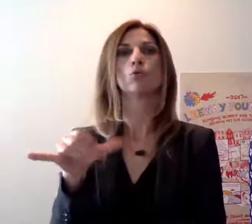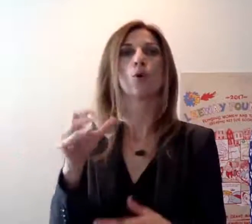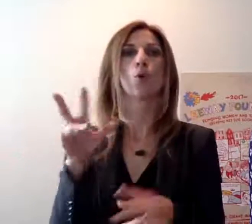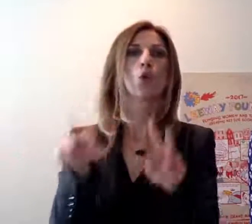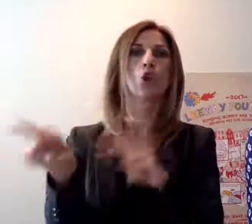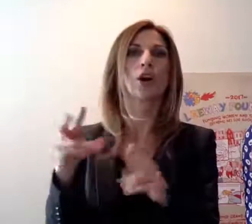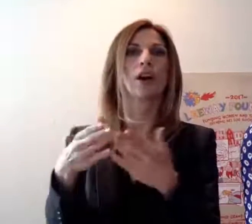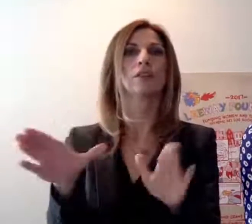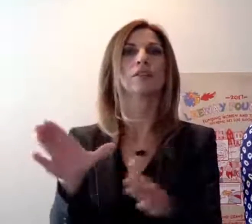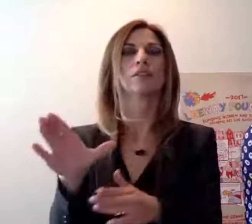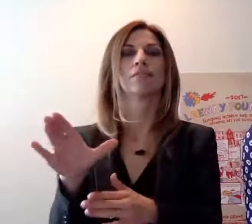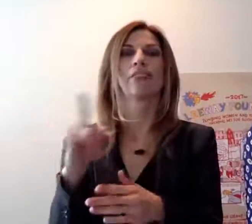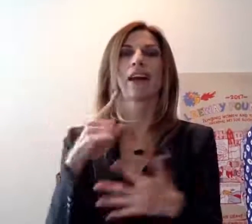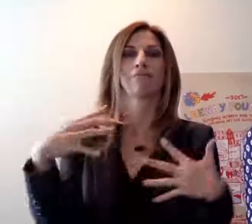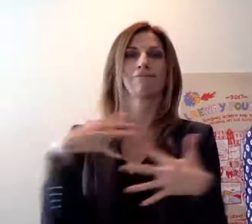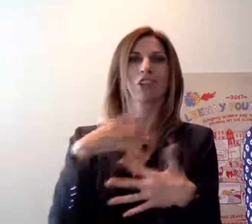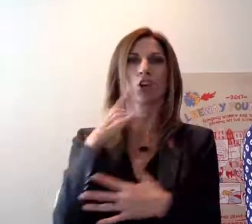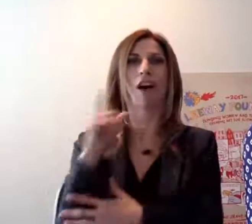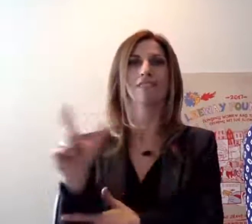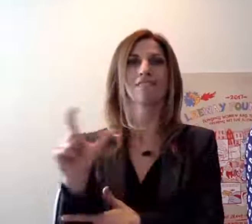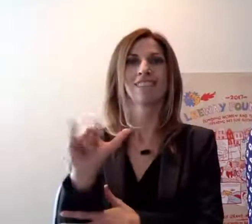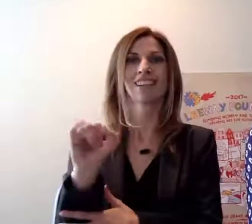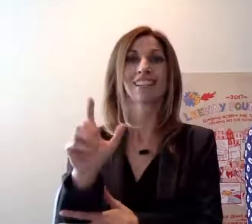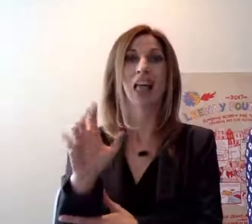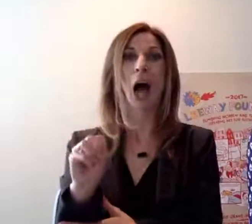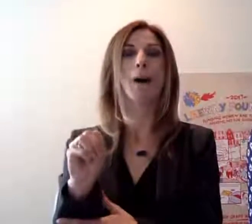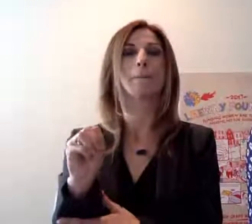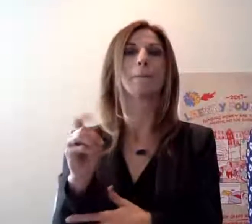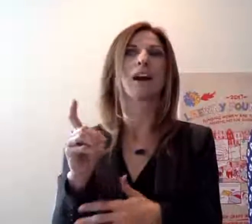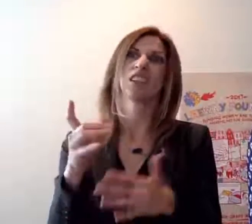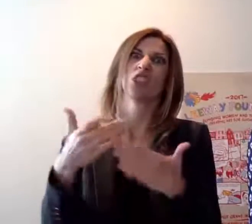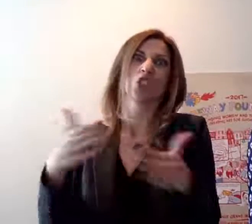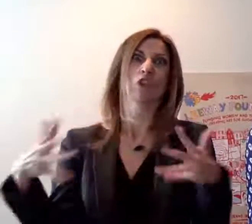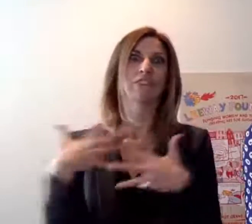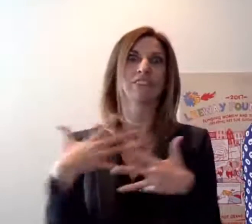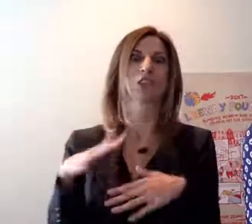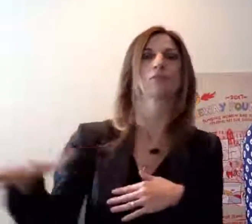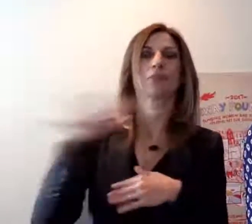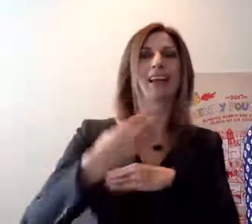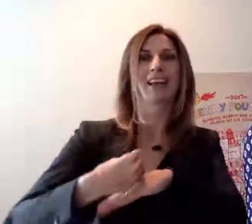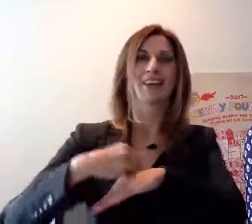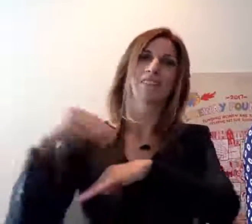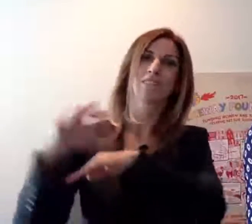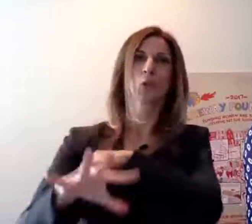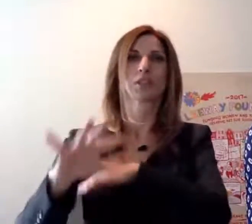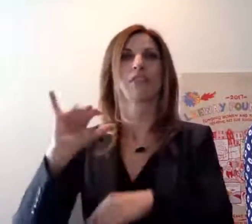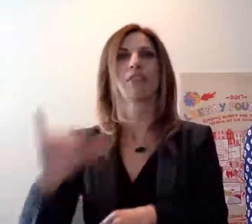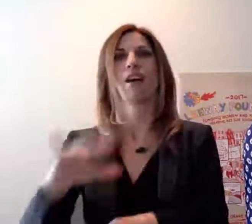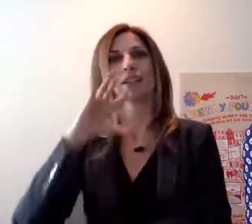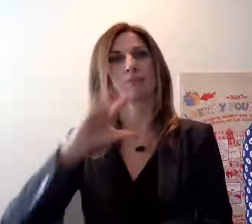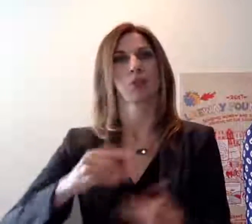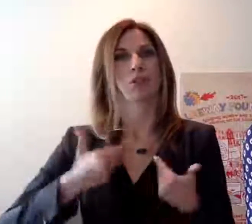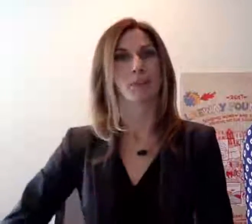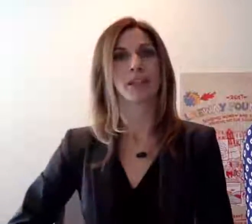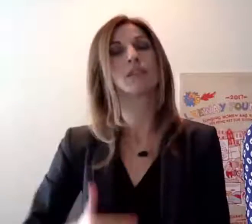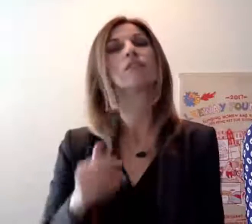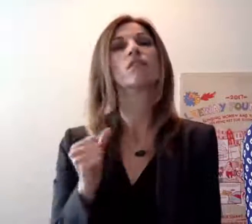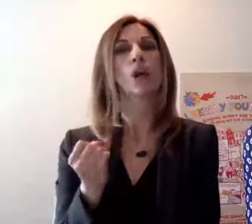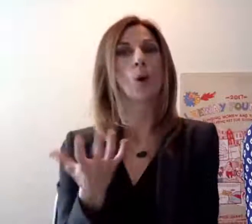the Islamophobia and xenophobia that exists that influences that experience.